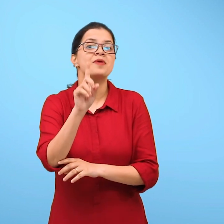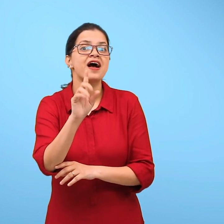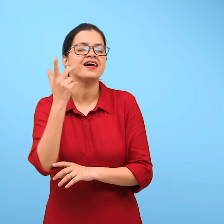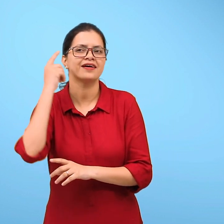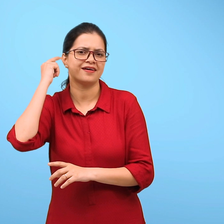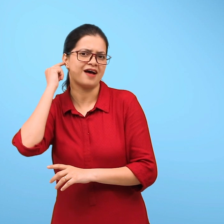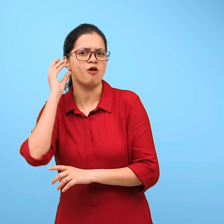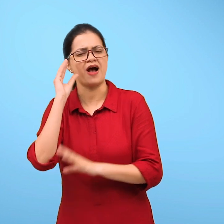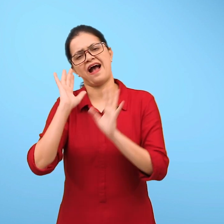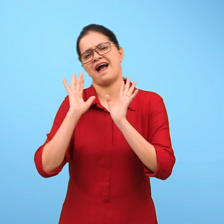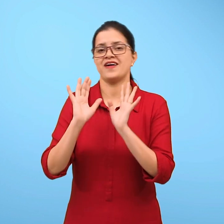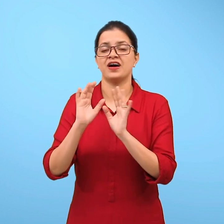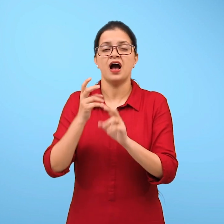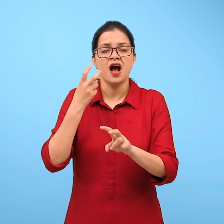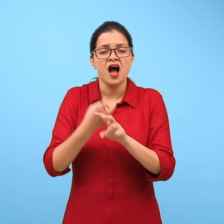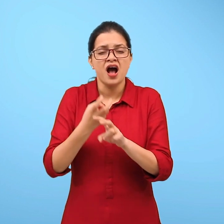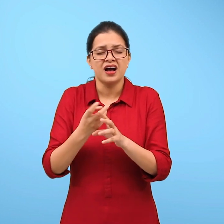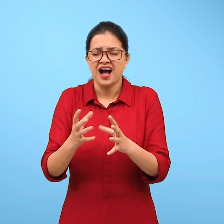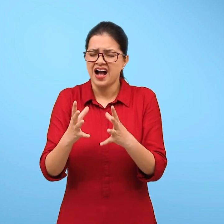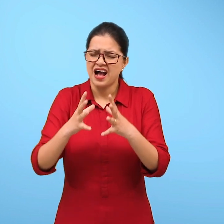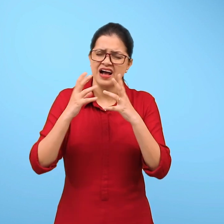but not as hard as a bone, isn't it?